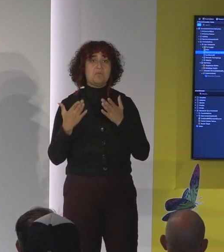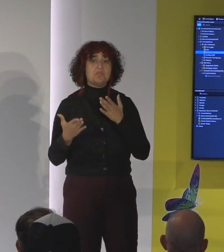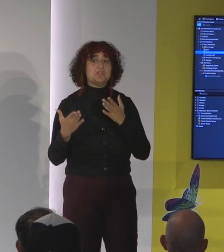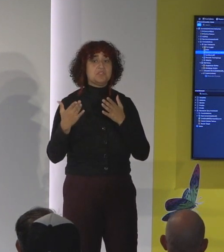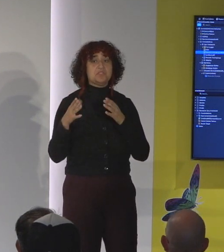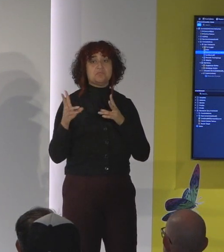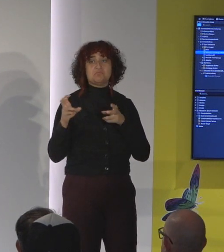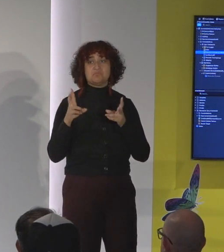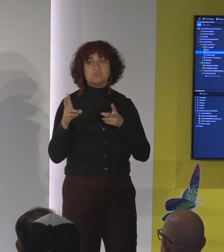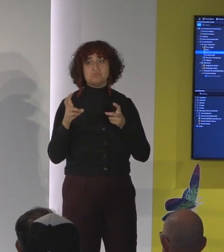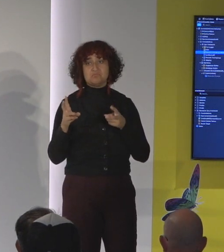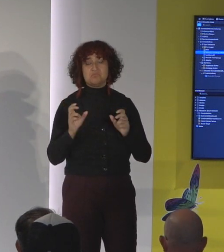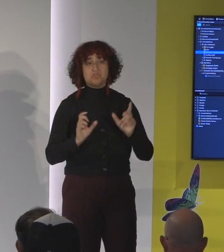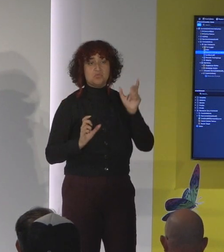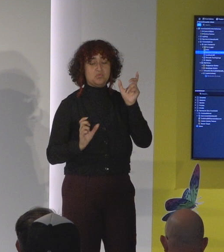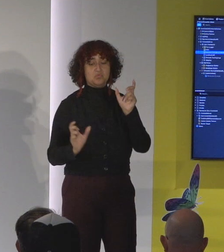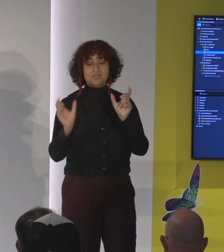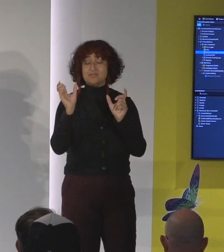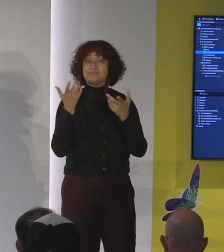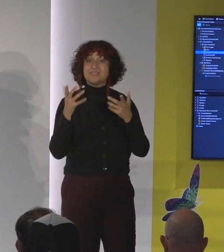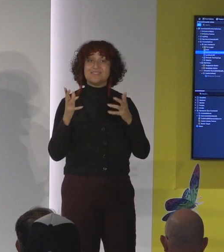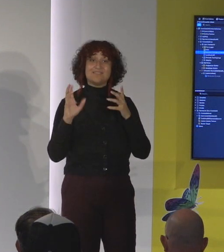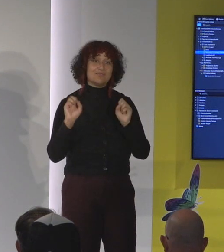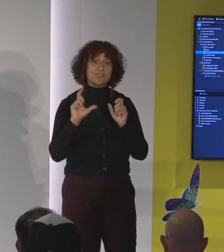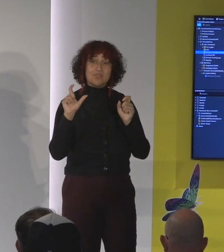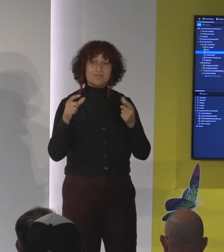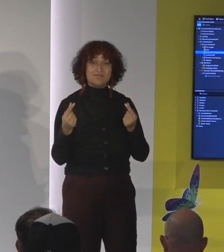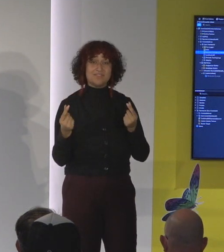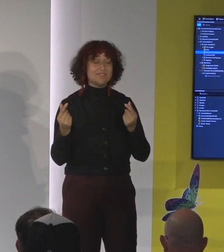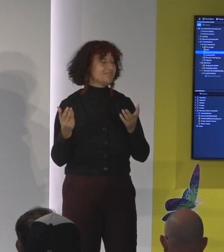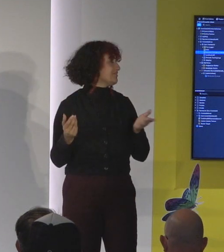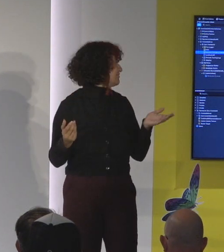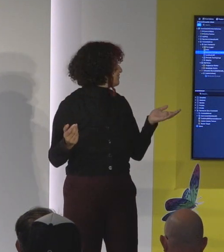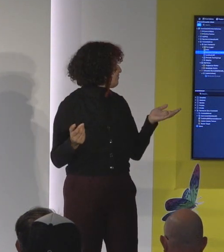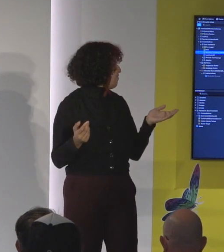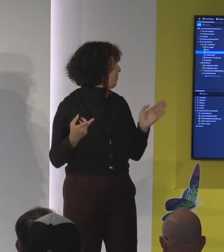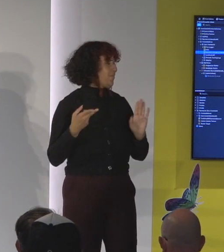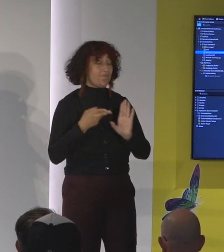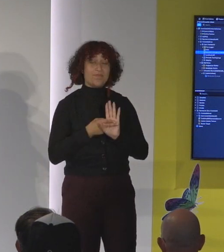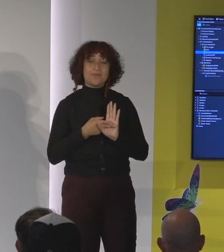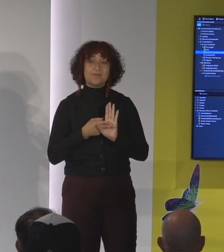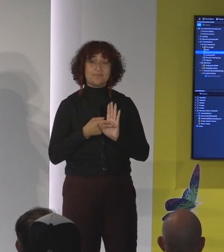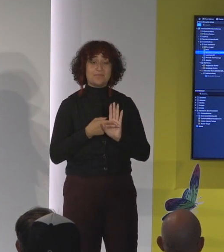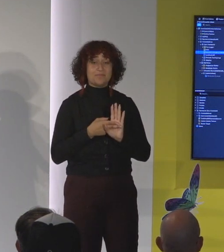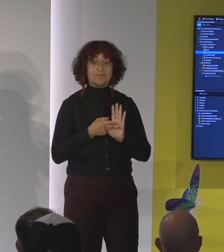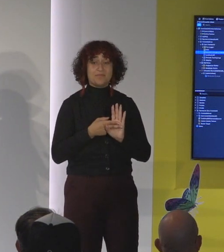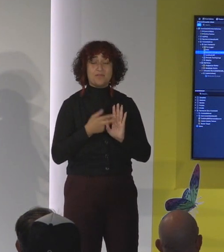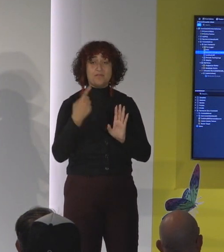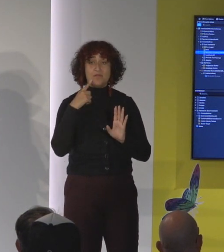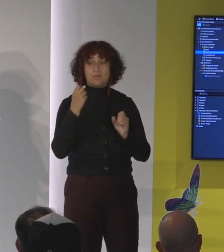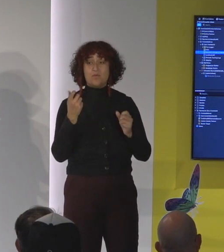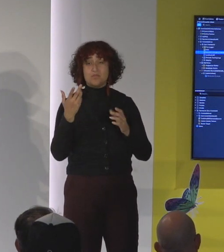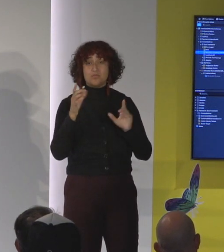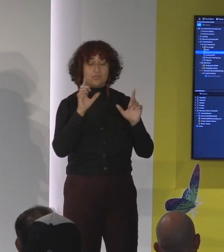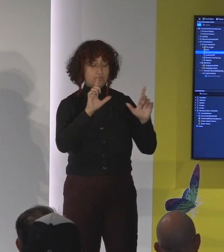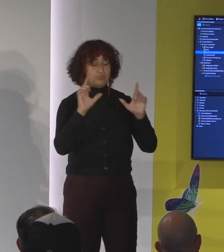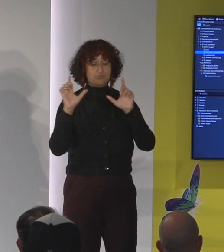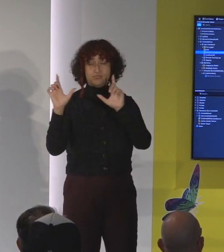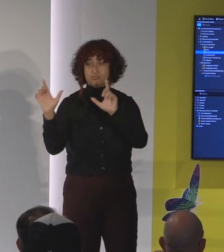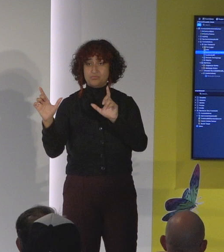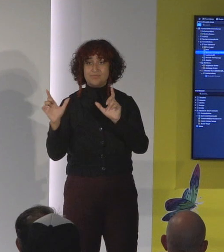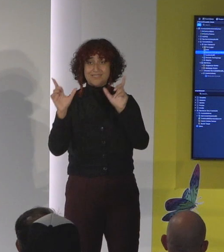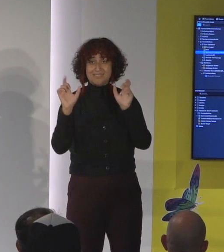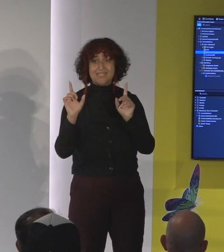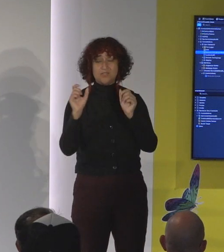those screens. But that's it. That's all you have to do to join sessions for multiple preview panels, test with